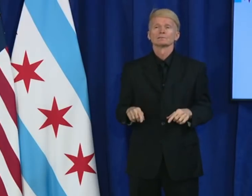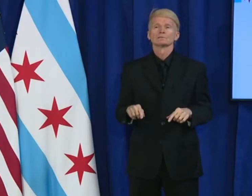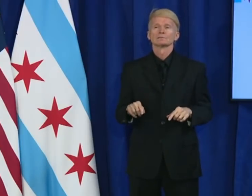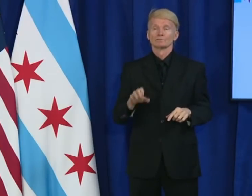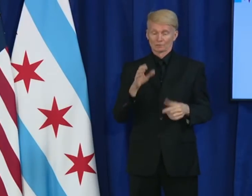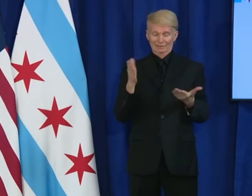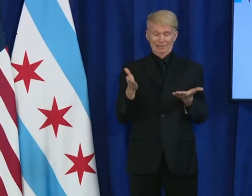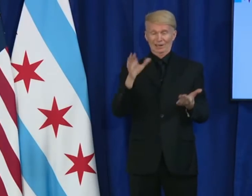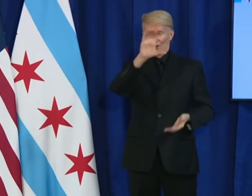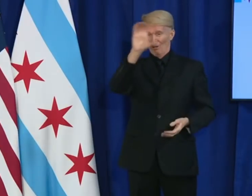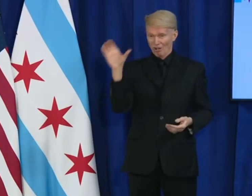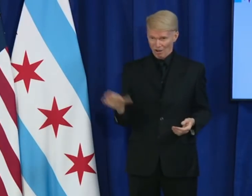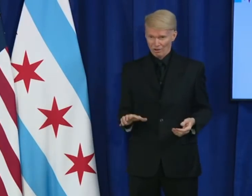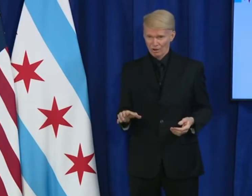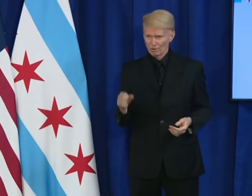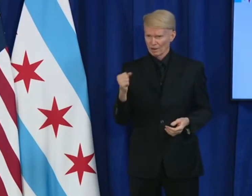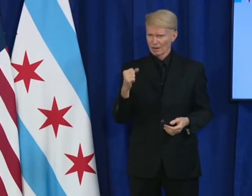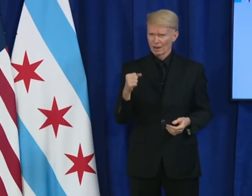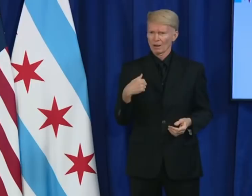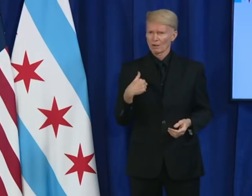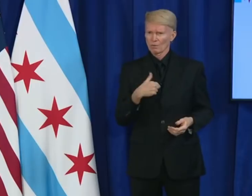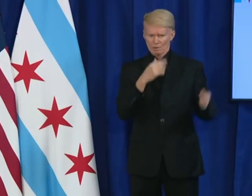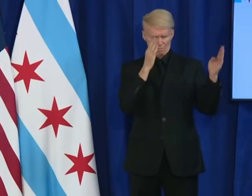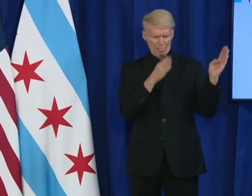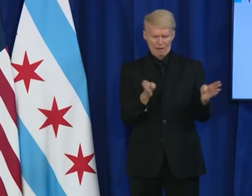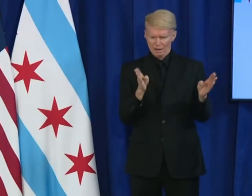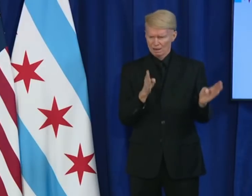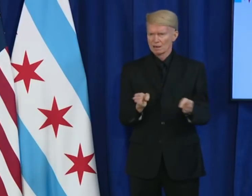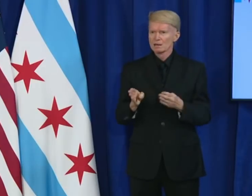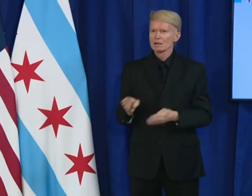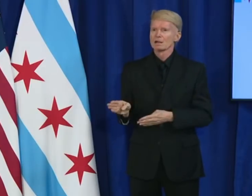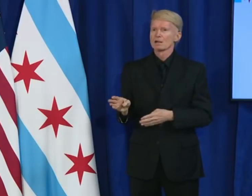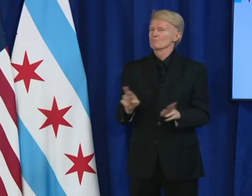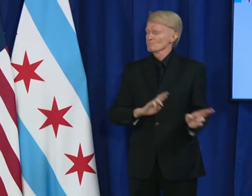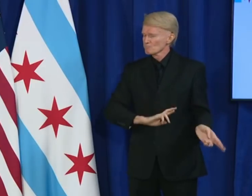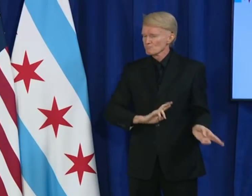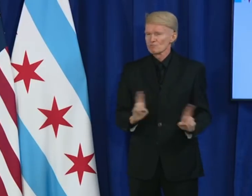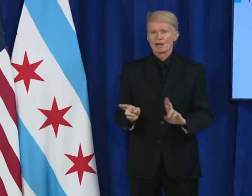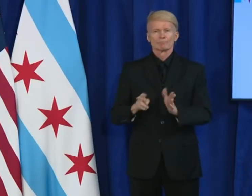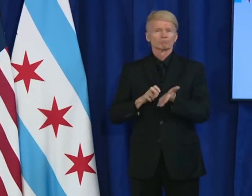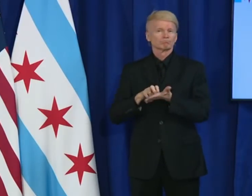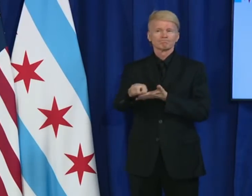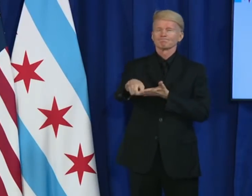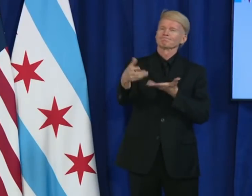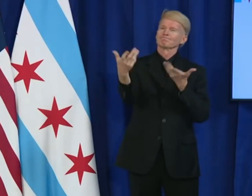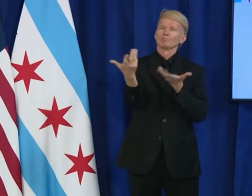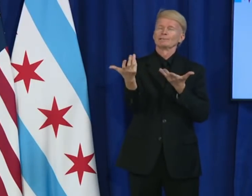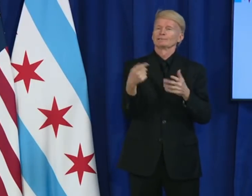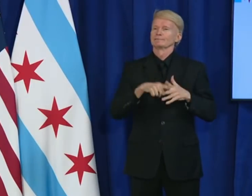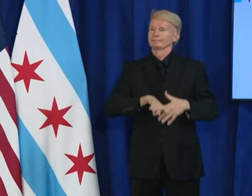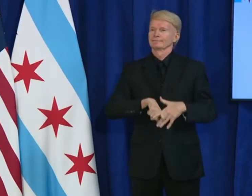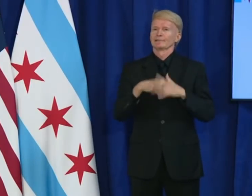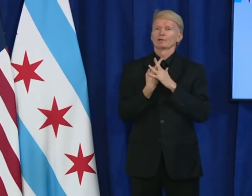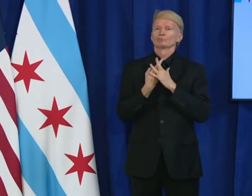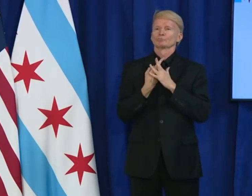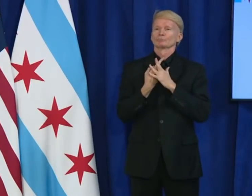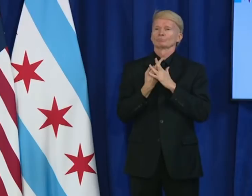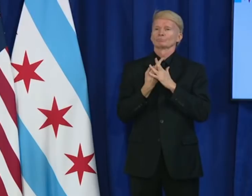planning here in Chicago. We've been ready, and we are ready to start